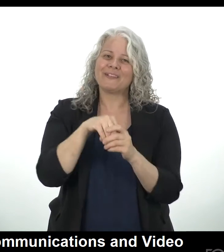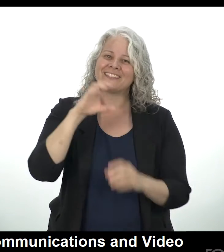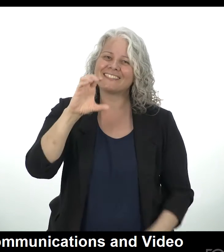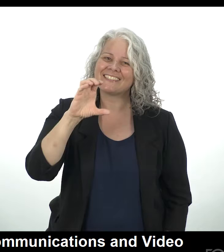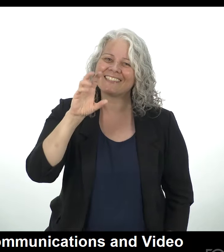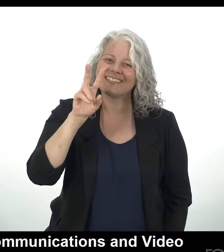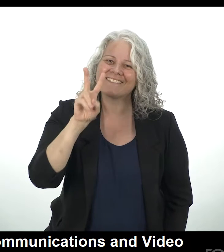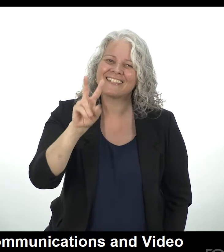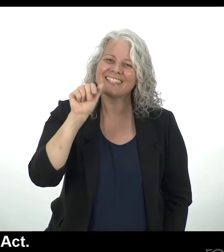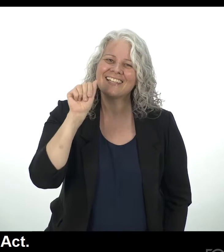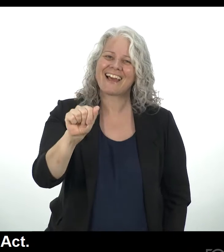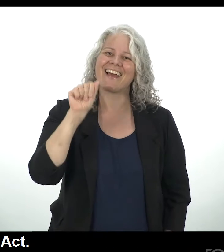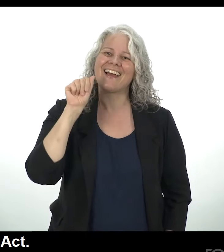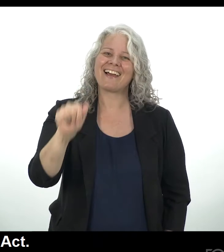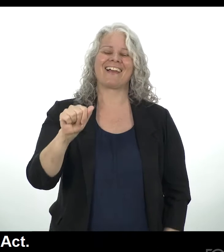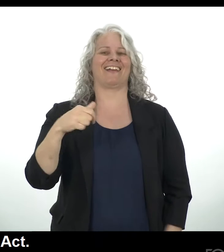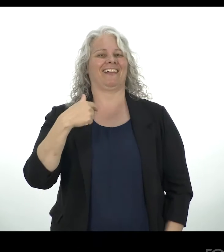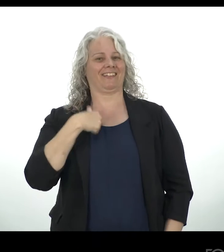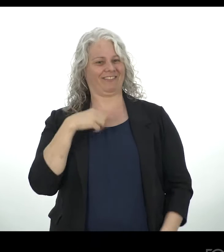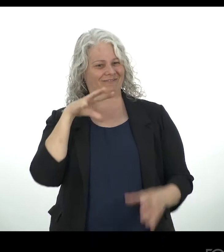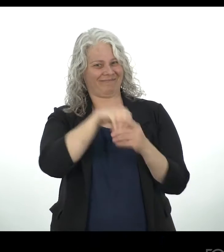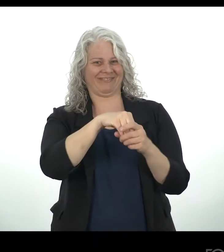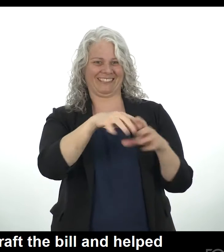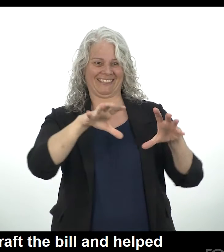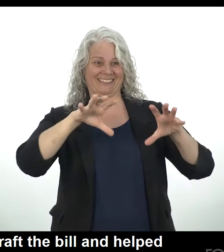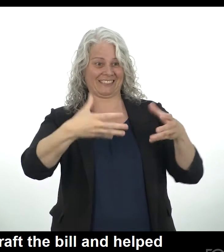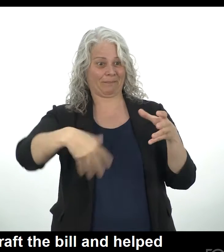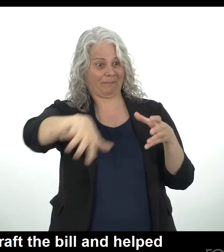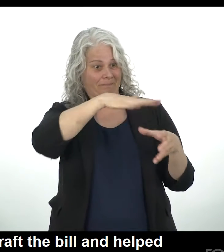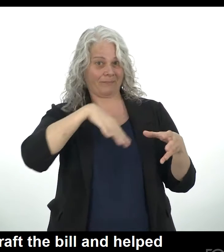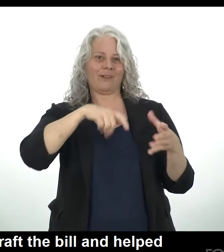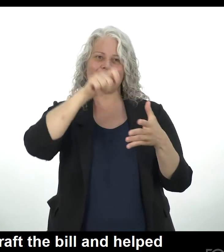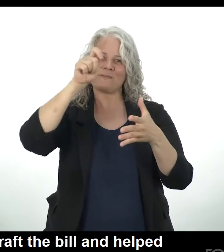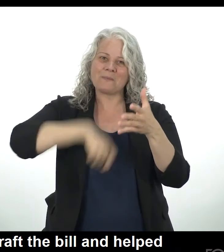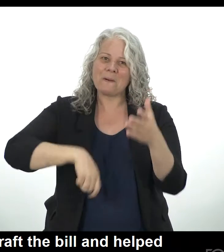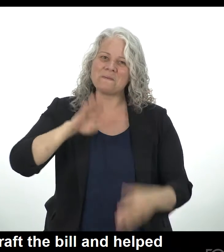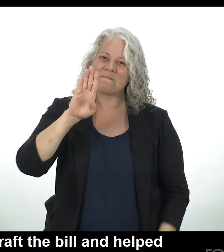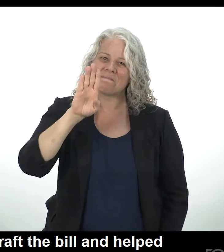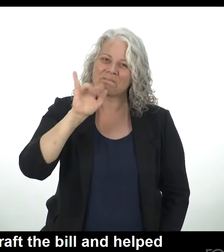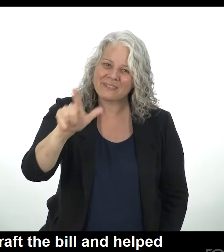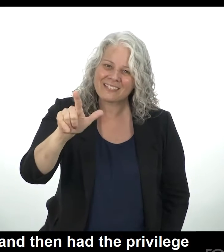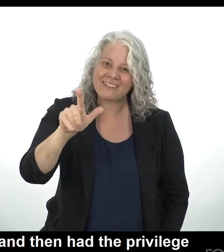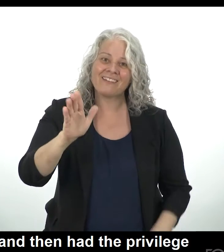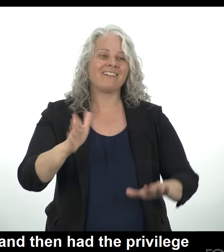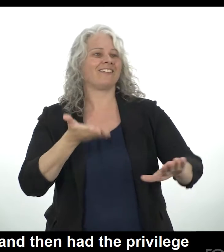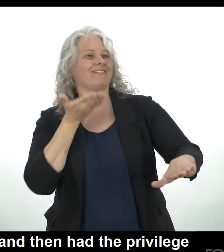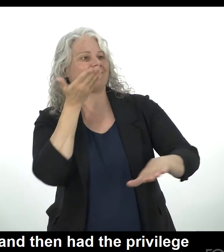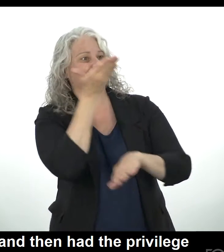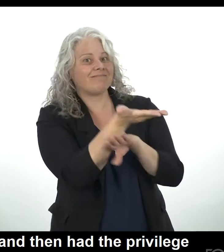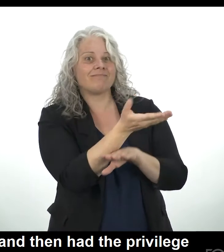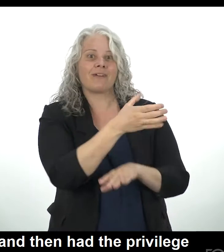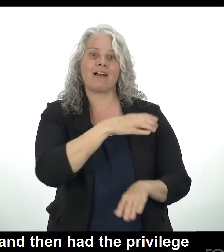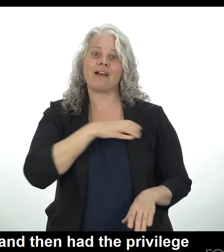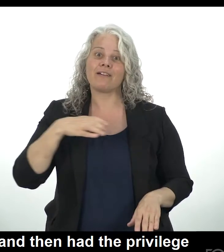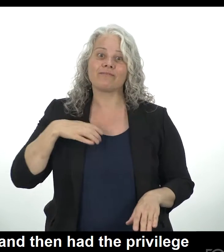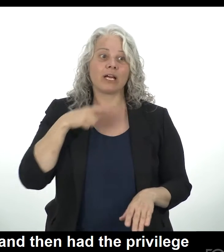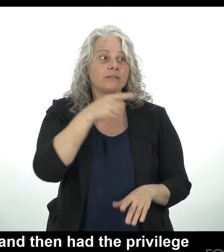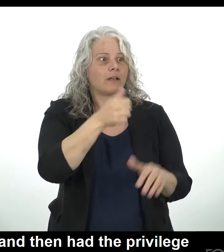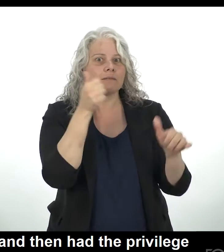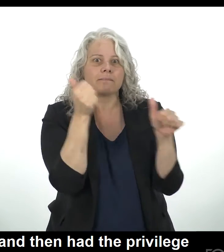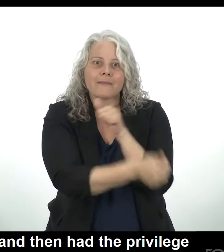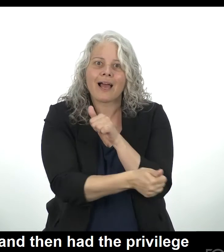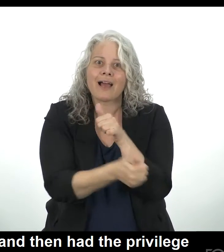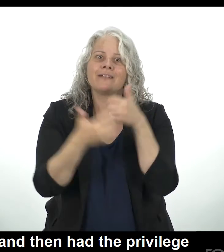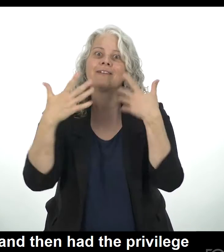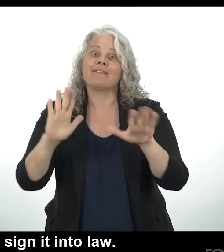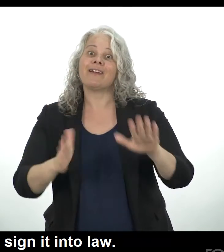Century Communications and Video Accessibility Act. I was on the team that helped draft the bill and helped shepherd its passage in Congress,